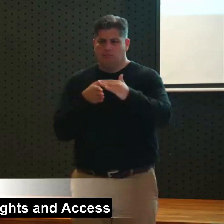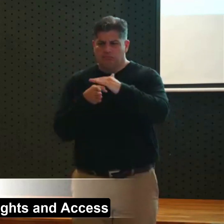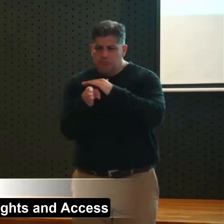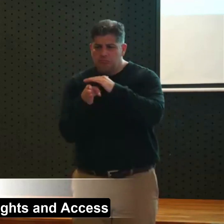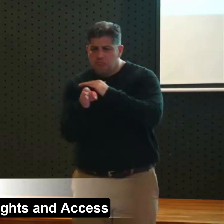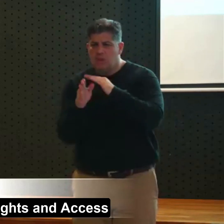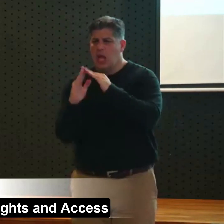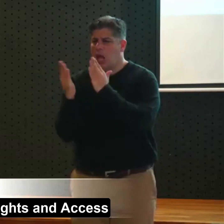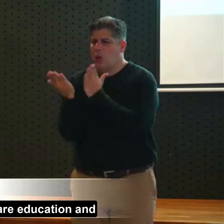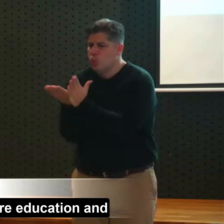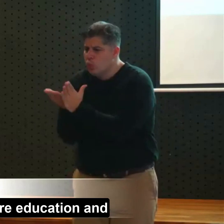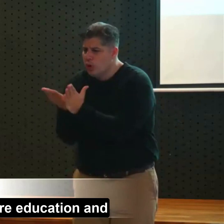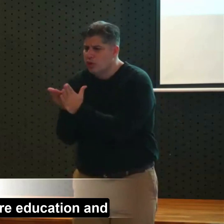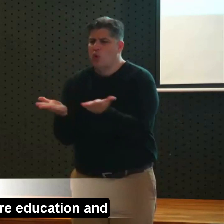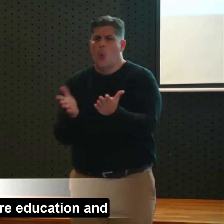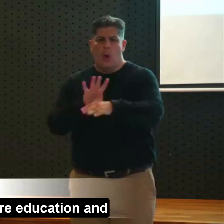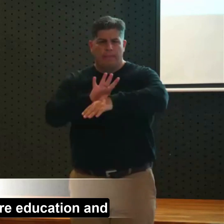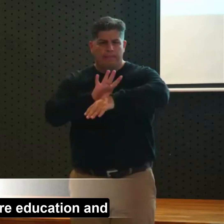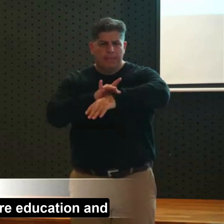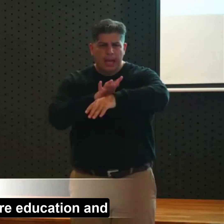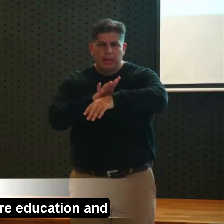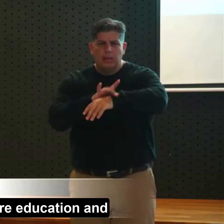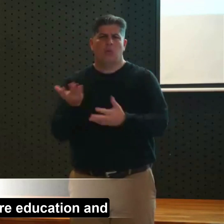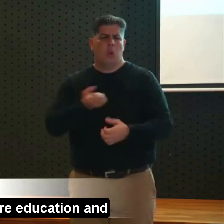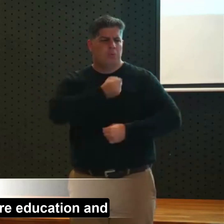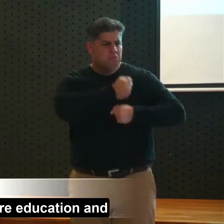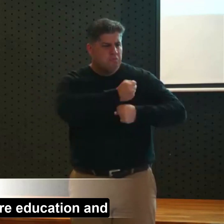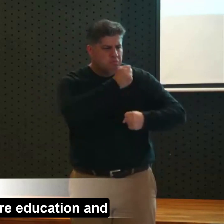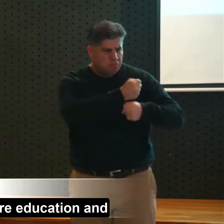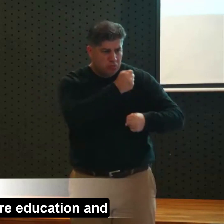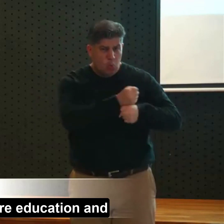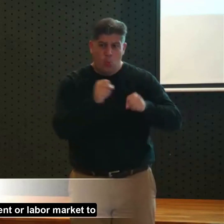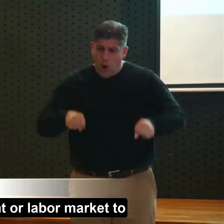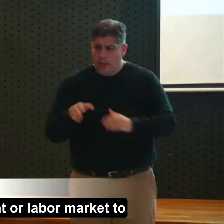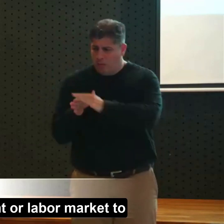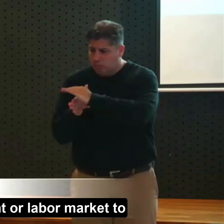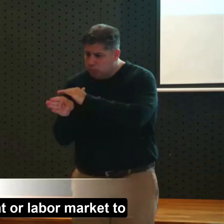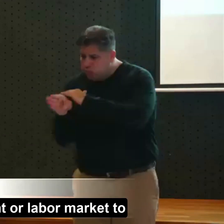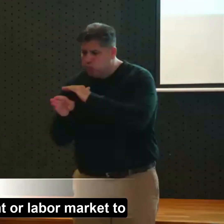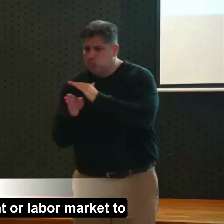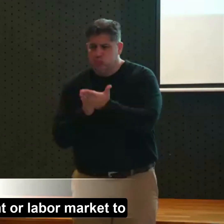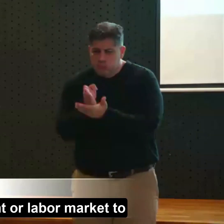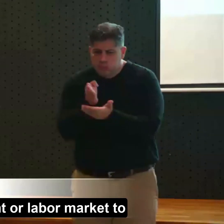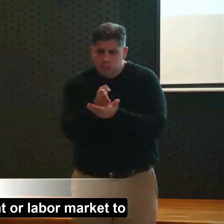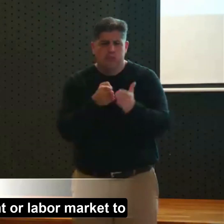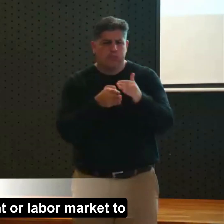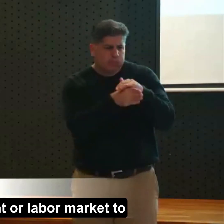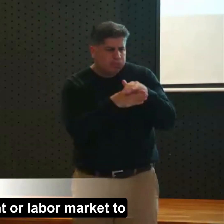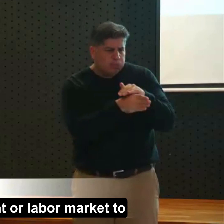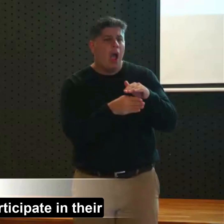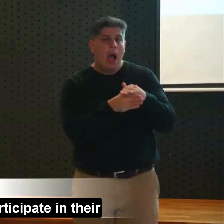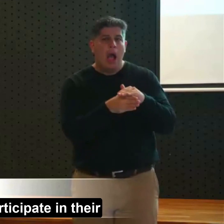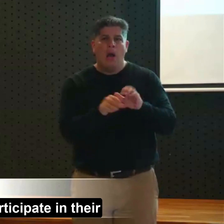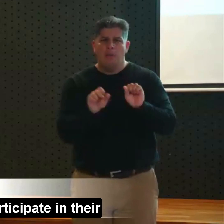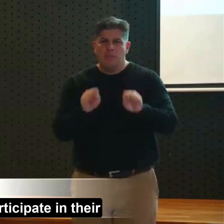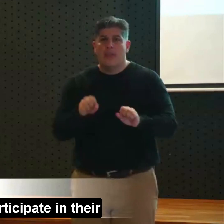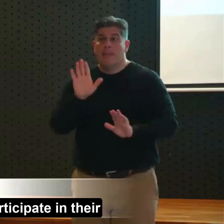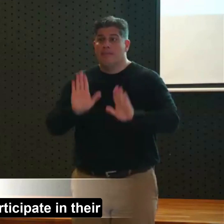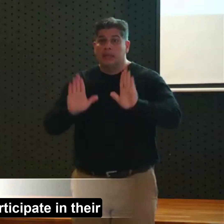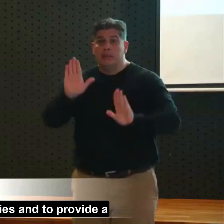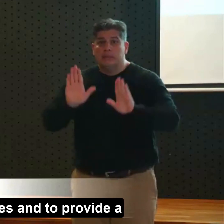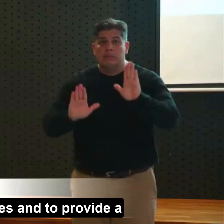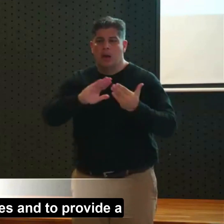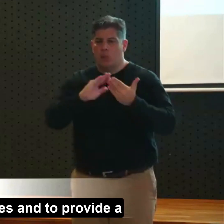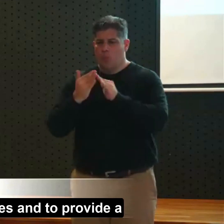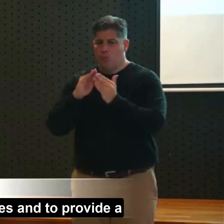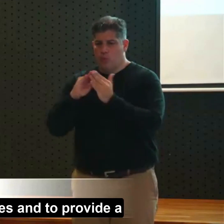basic human rights and access healthcare, education, employment, or labor market to fully participate